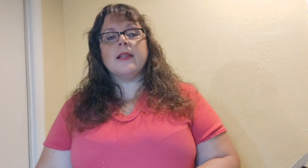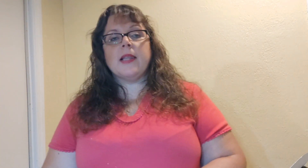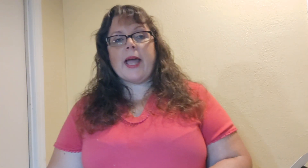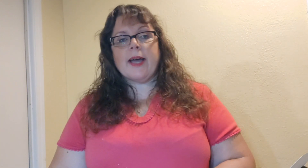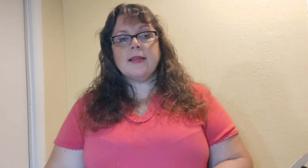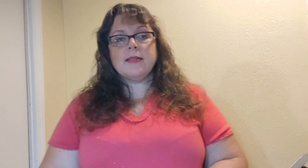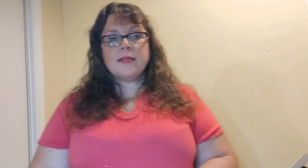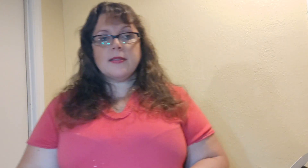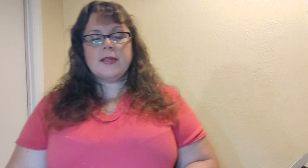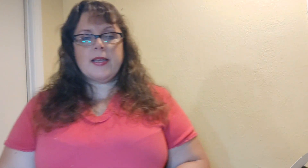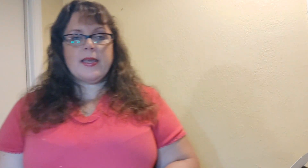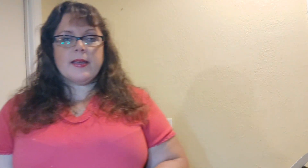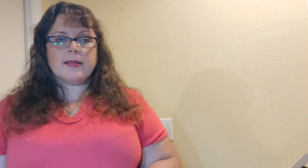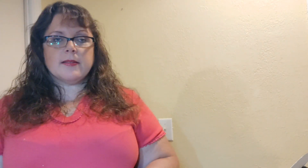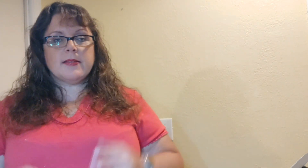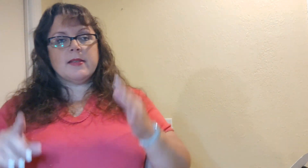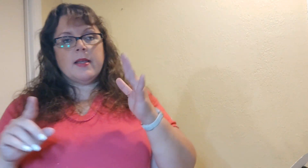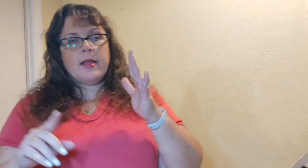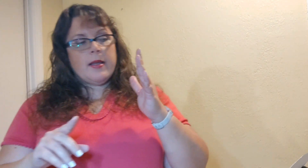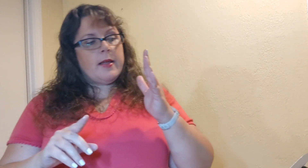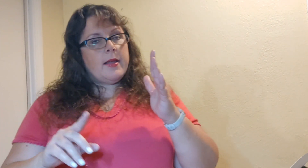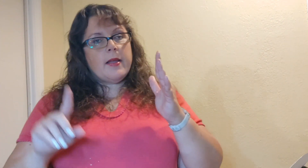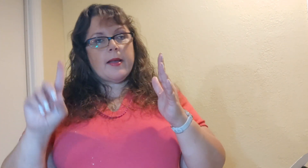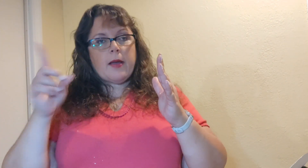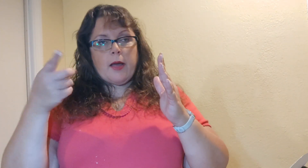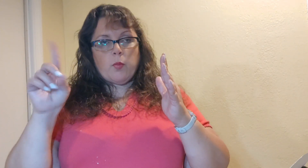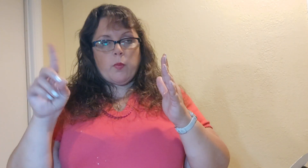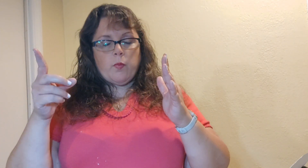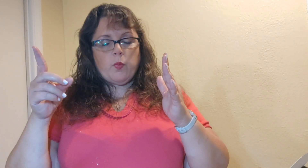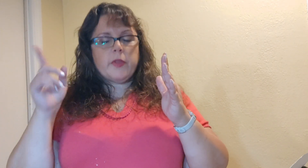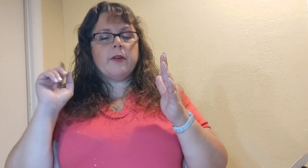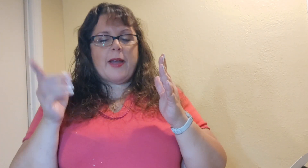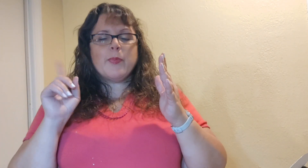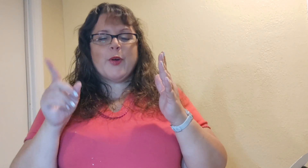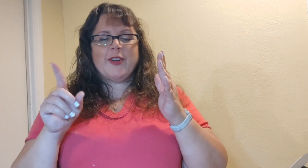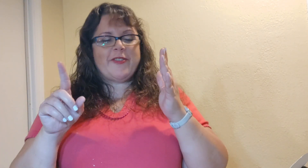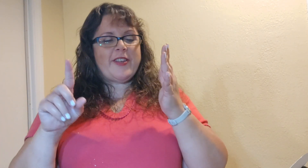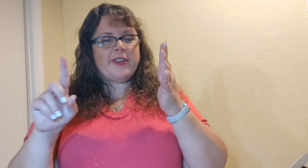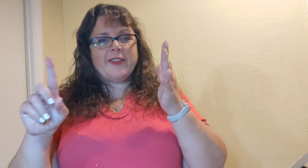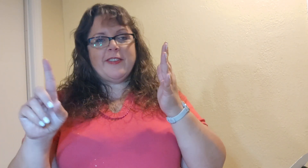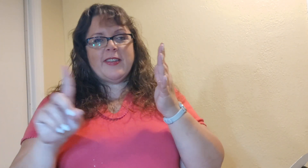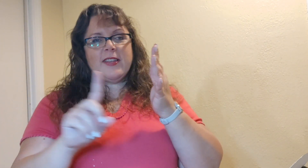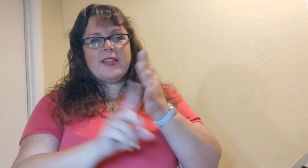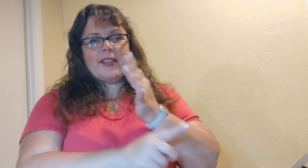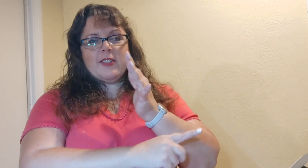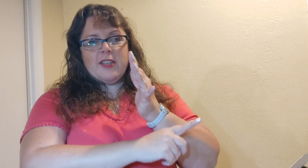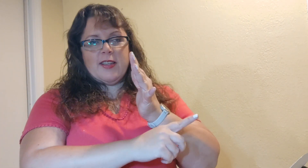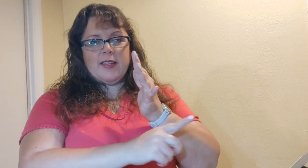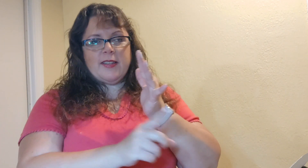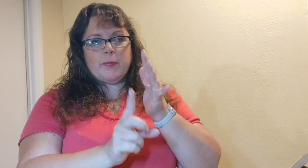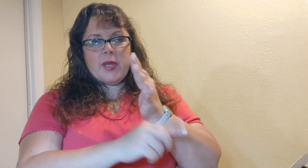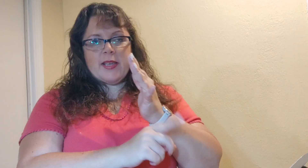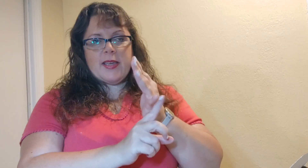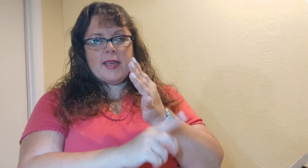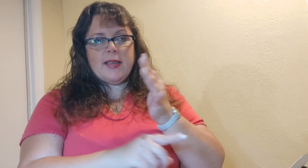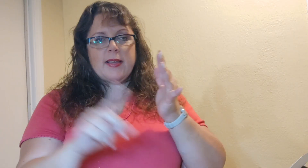then last is with your right pointer finger to the pinky